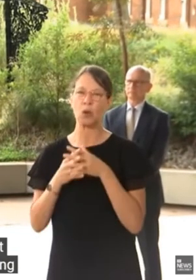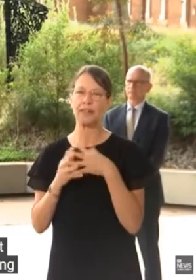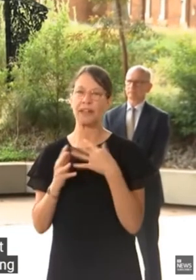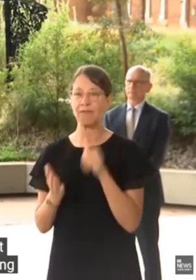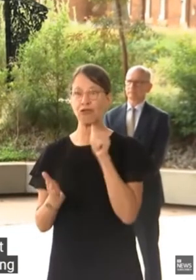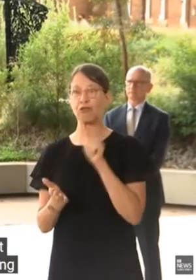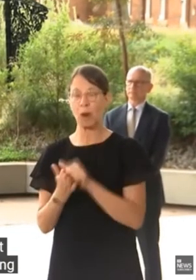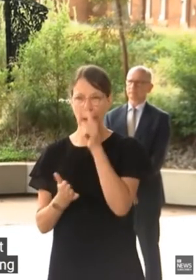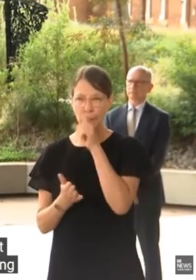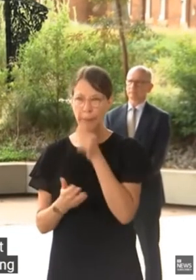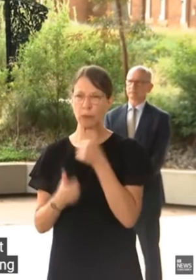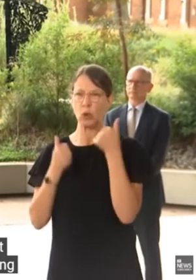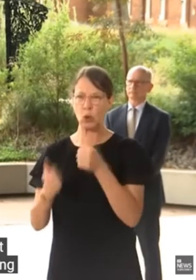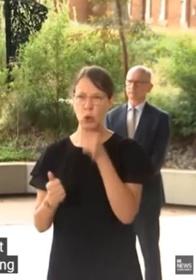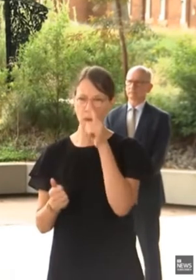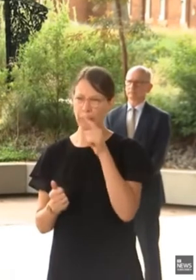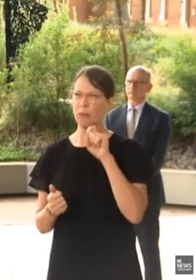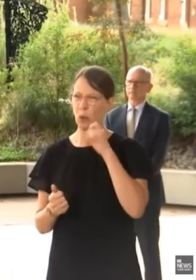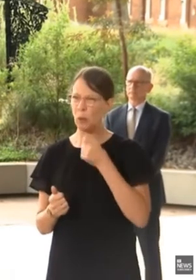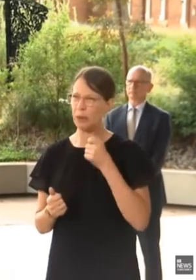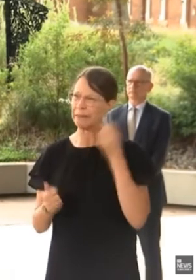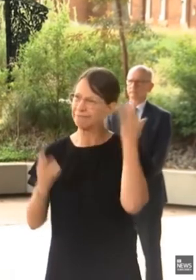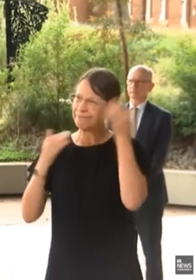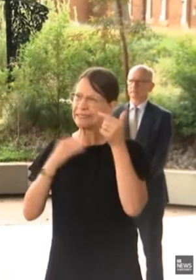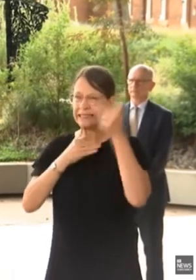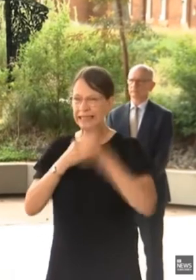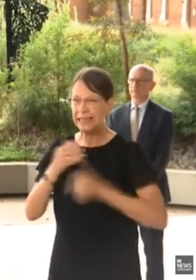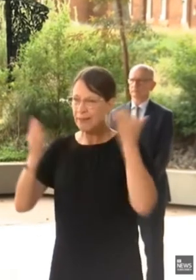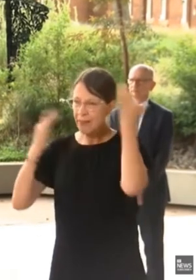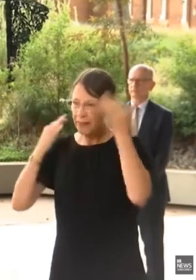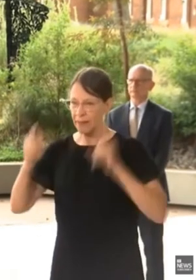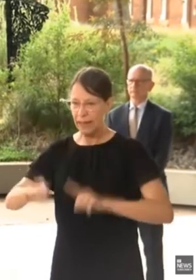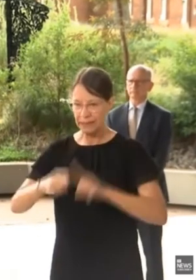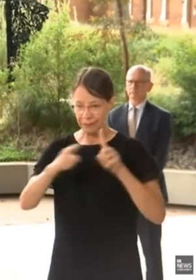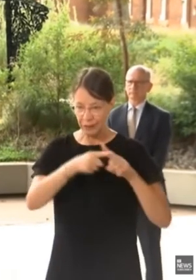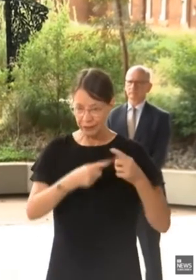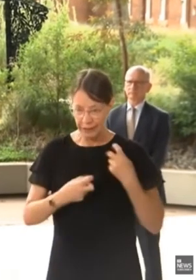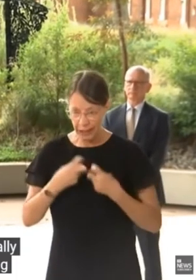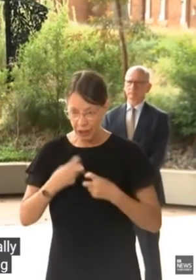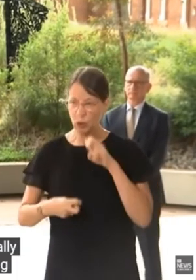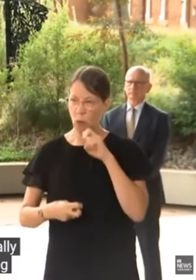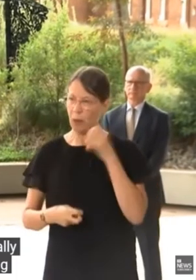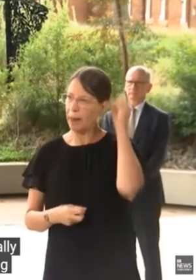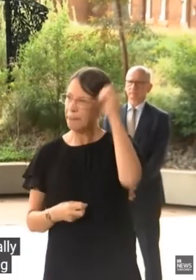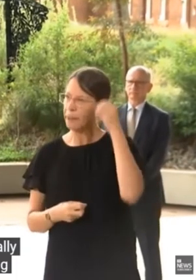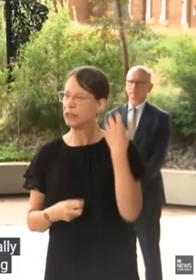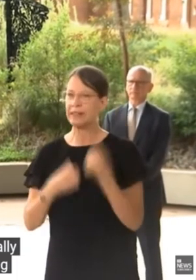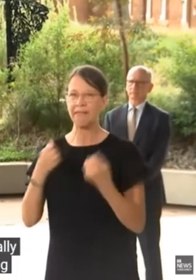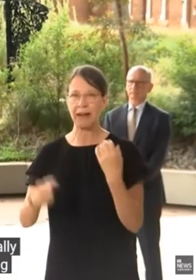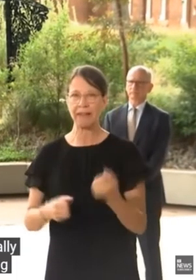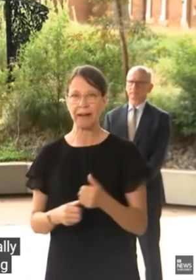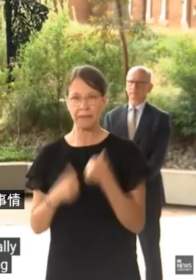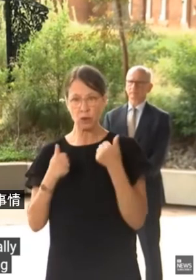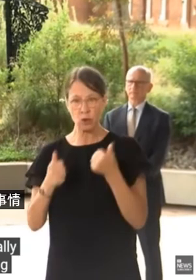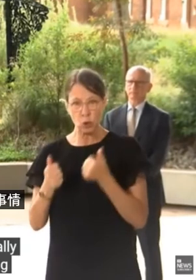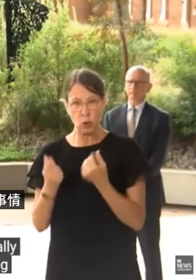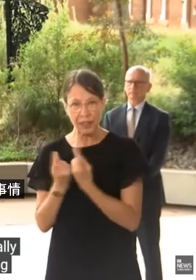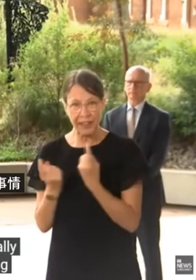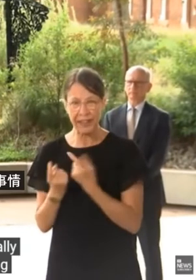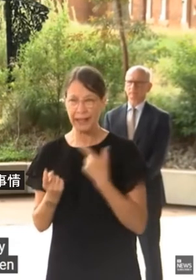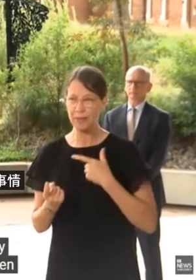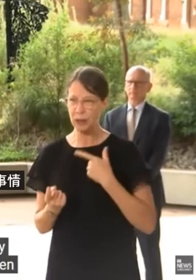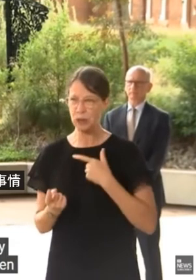together, critically thinking about issues, having different opinions is a really good thing. It shouldn't be seen as a bad thing. It should be seen as a great